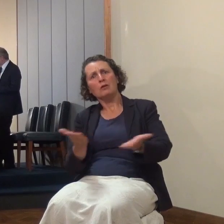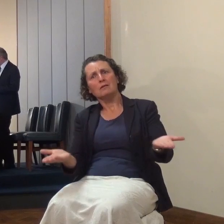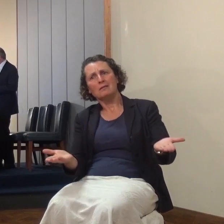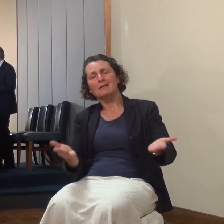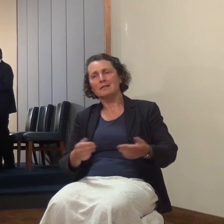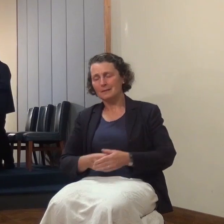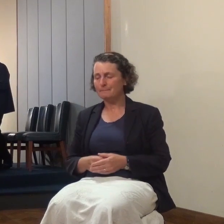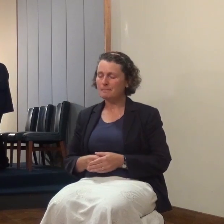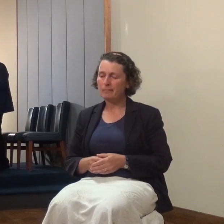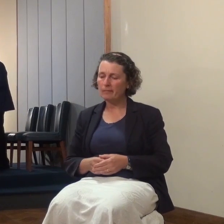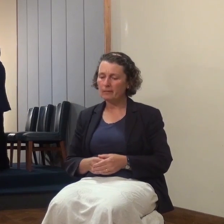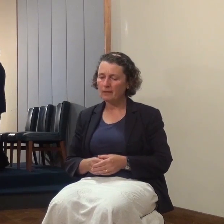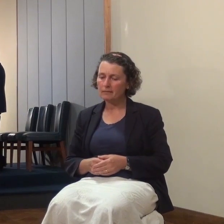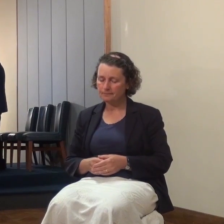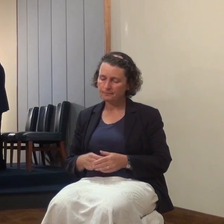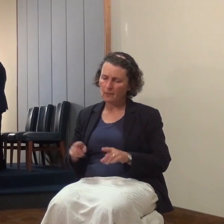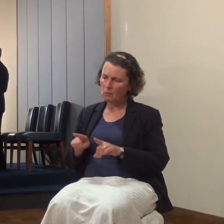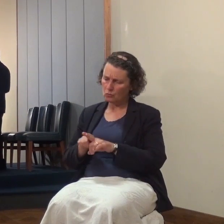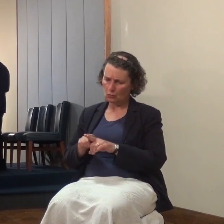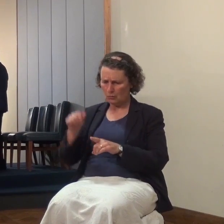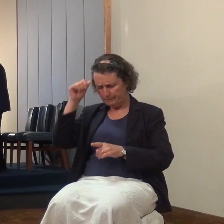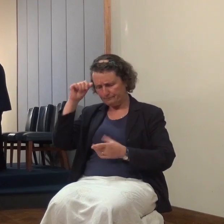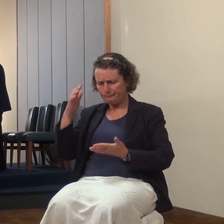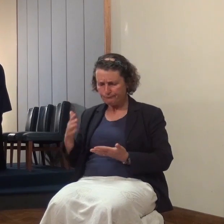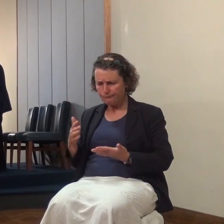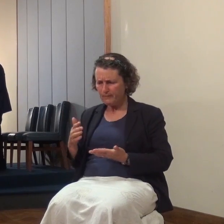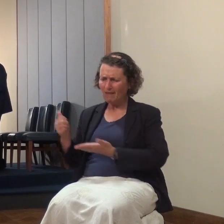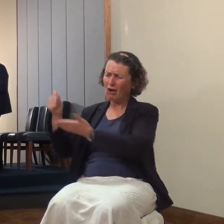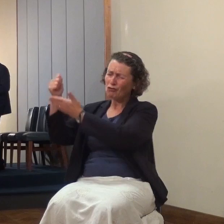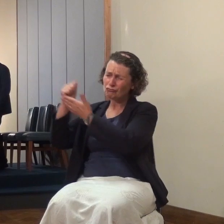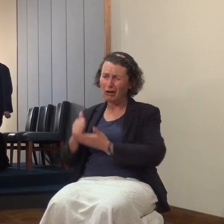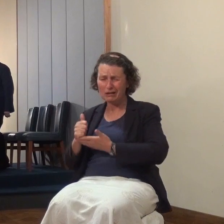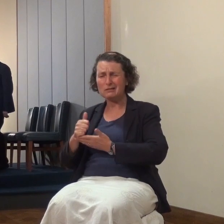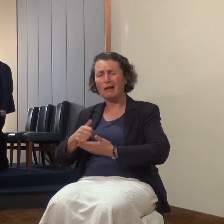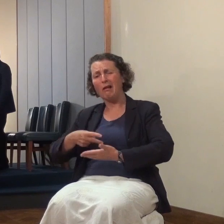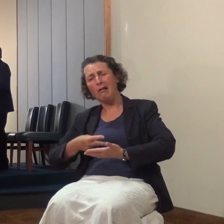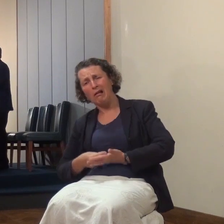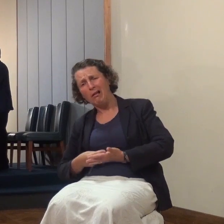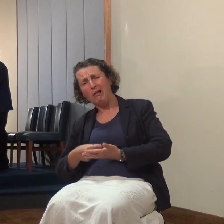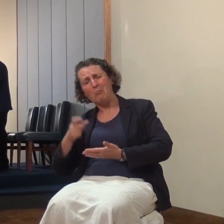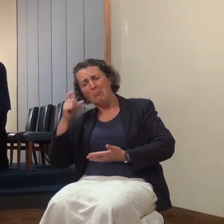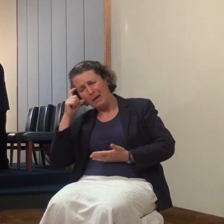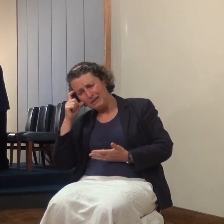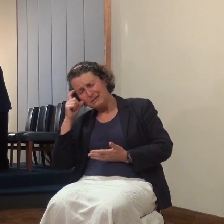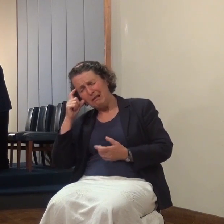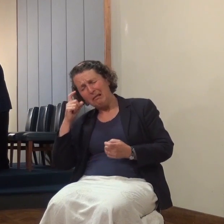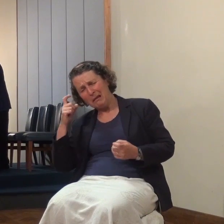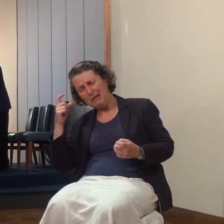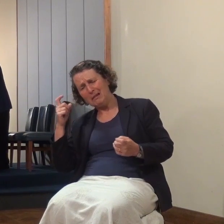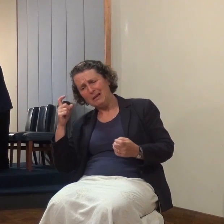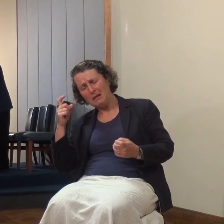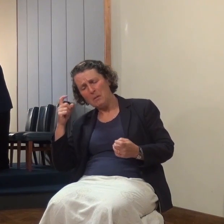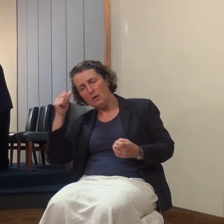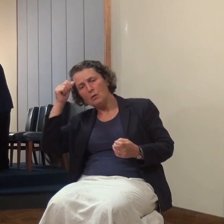Furthermore, there is grace given to us in such times when we are laid aside, in the thought that other people